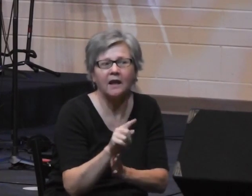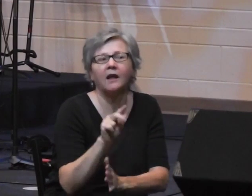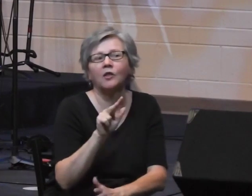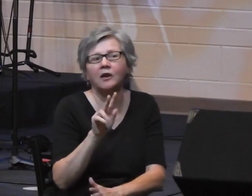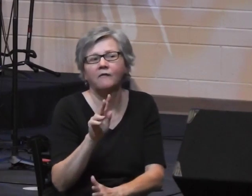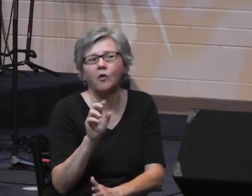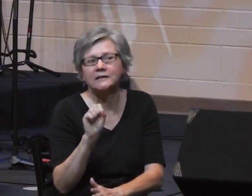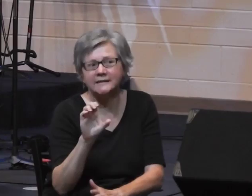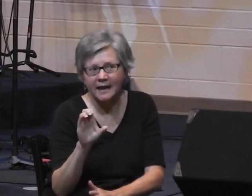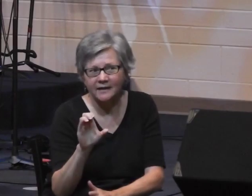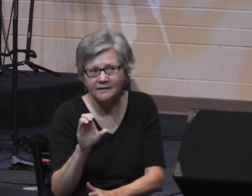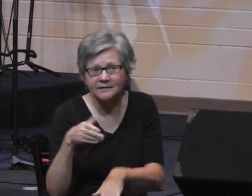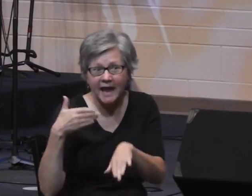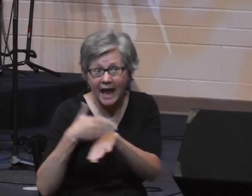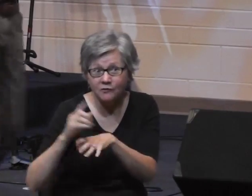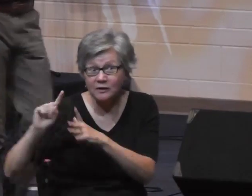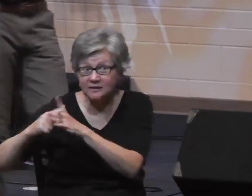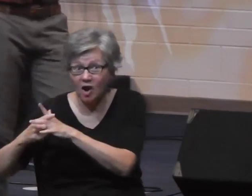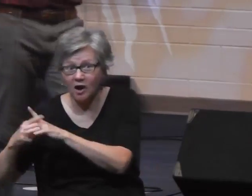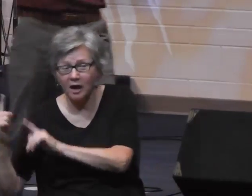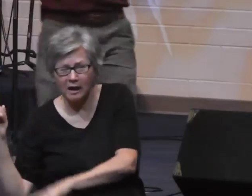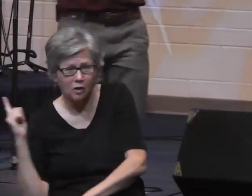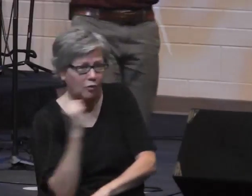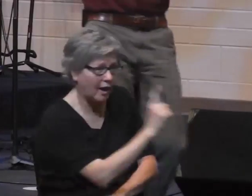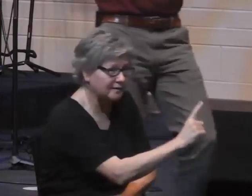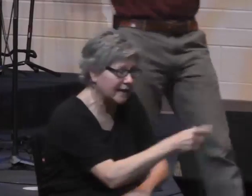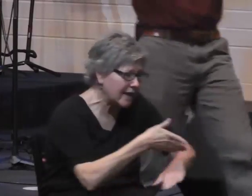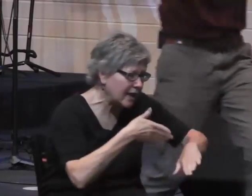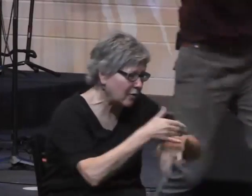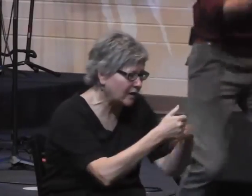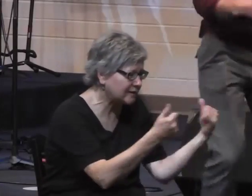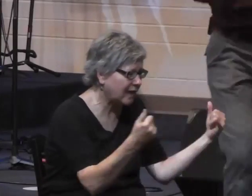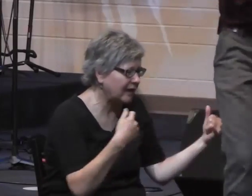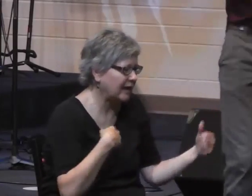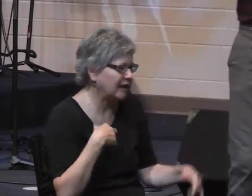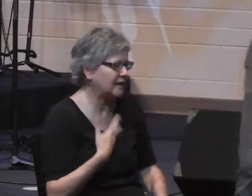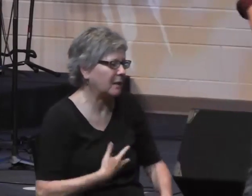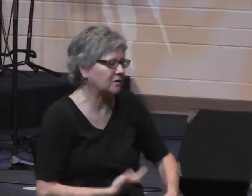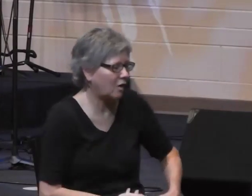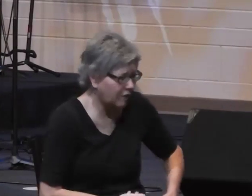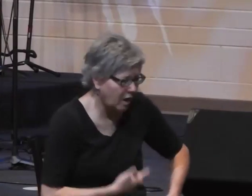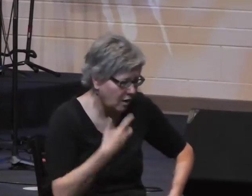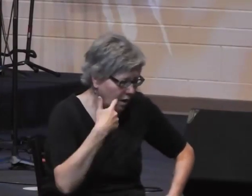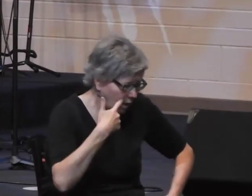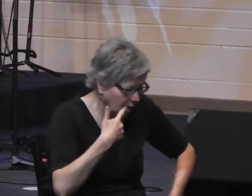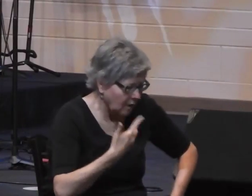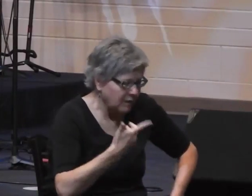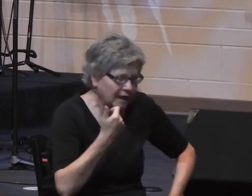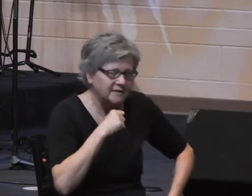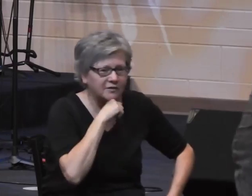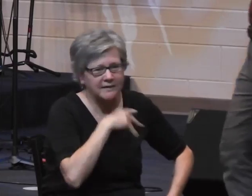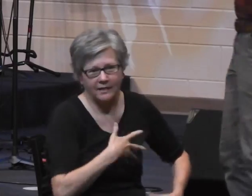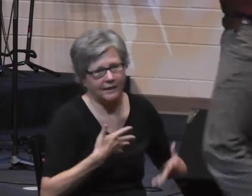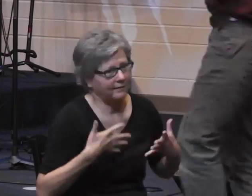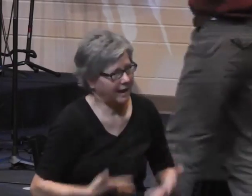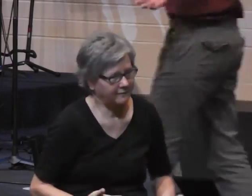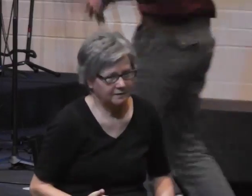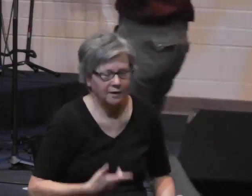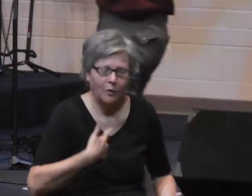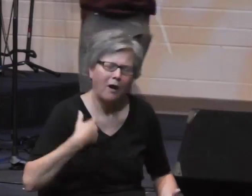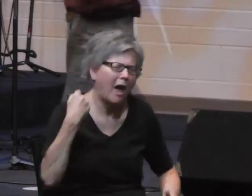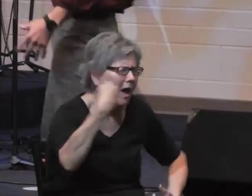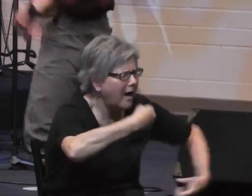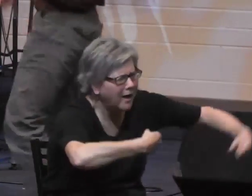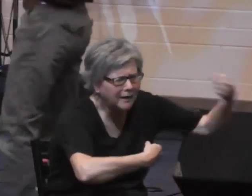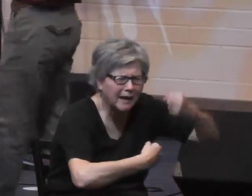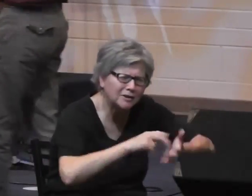34 seconds after he started, he crosses the finish line. He crosses the finish line. He just like bends over and starts weeping because he's got nothing left. We all